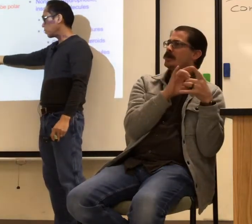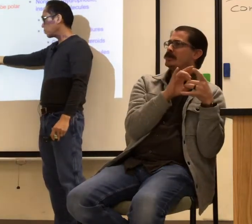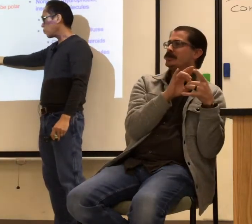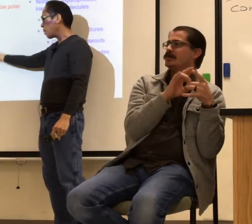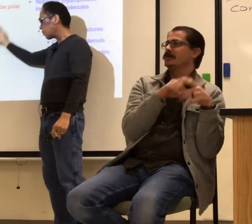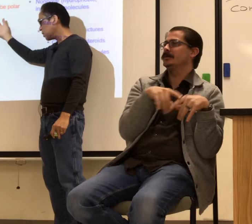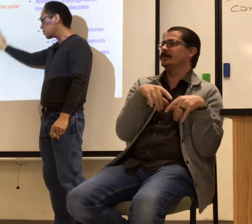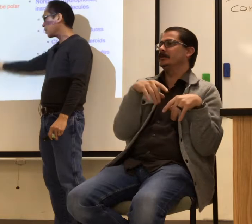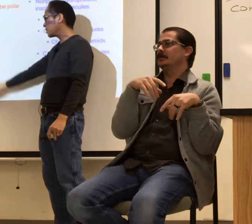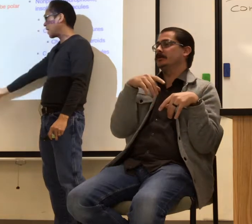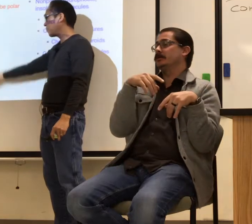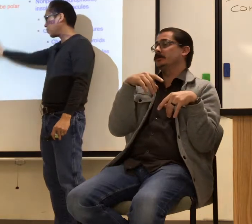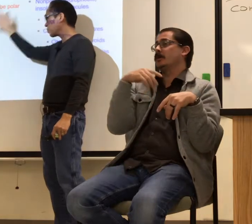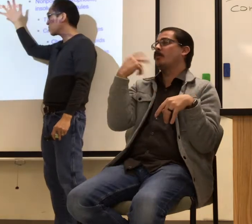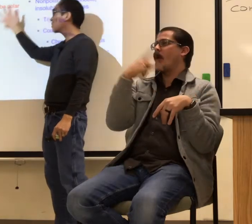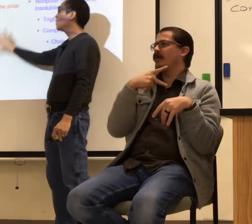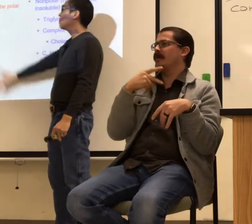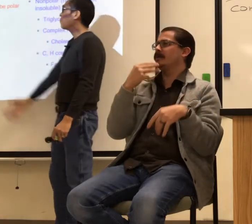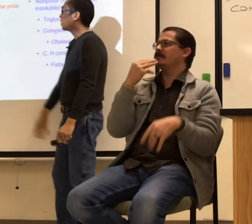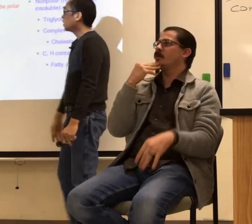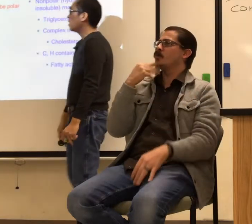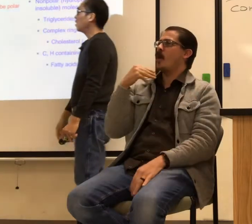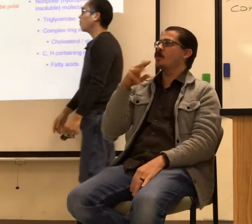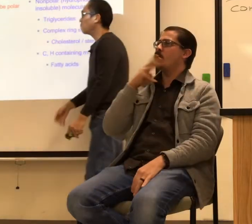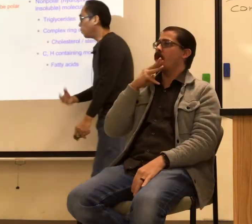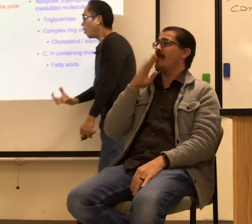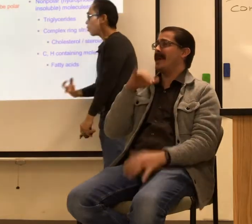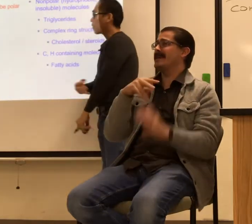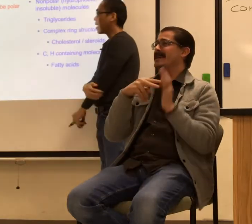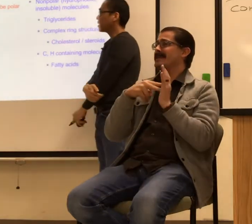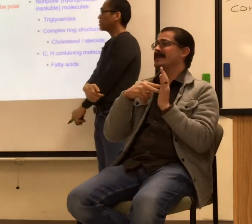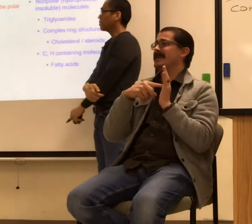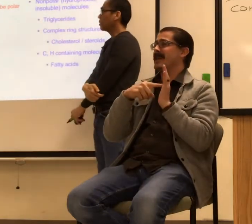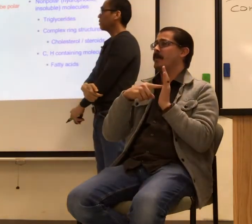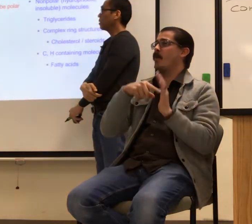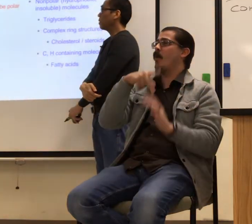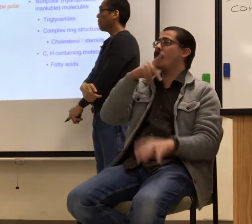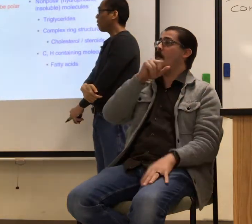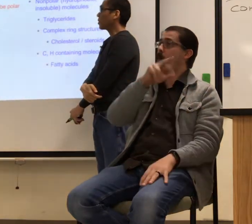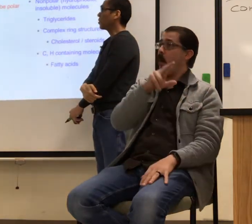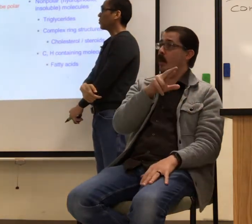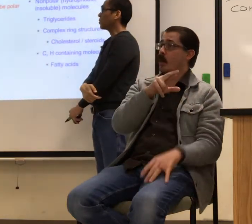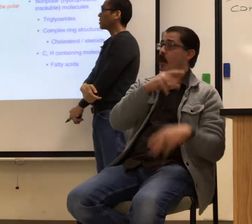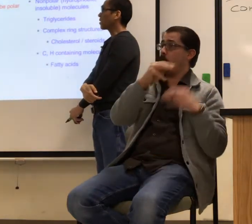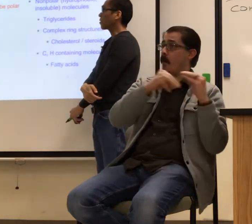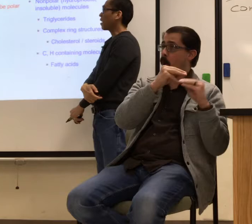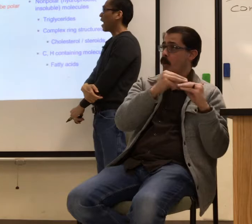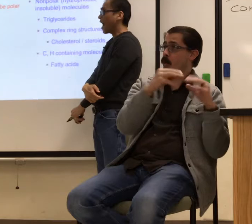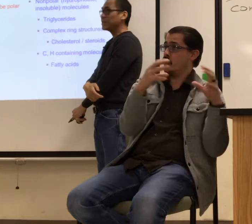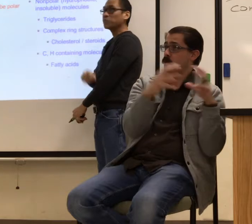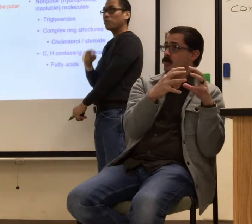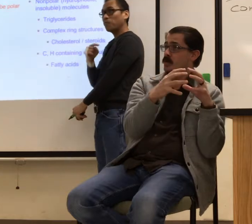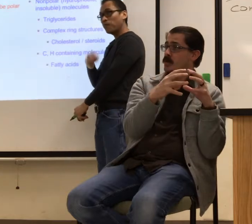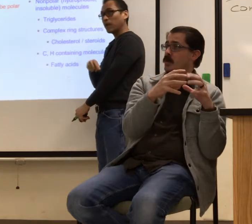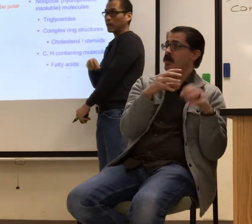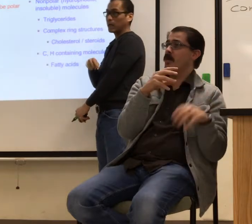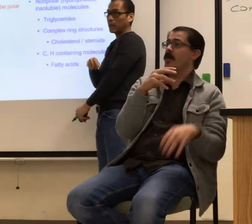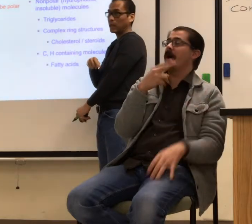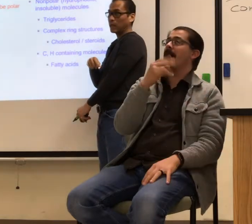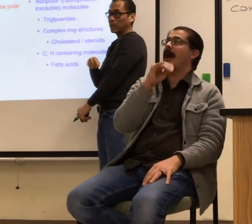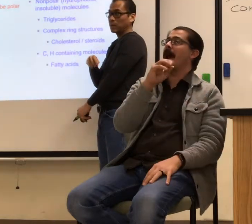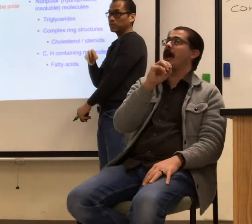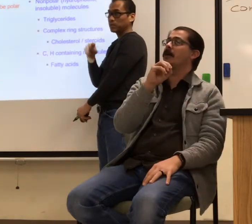proteins, glucose, water, these are examples of polarized molecules that are